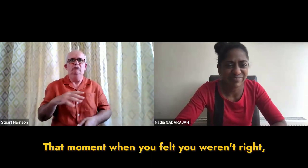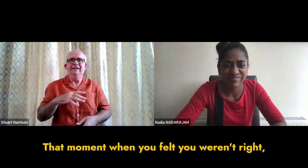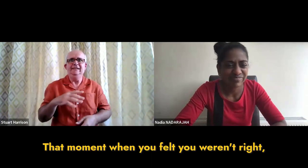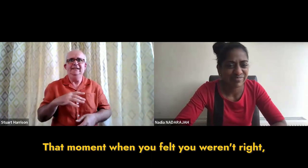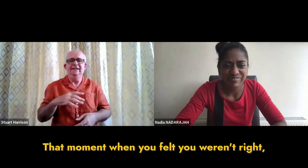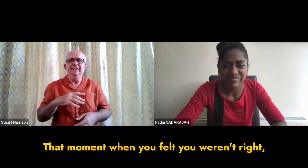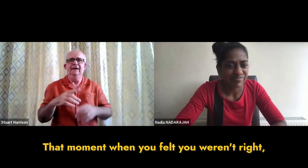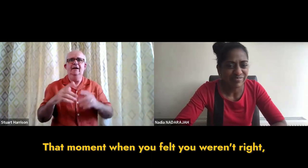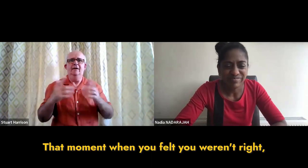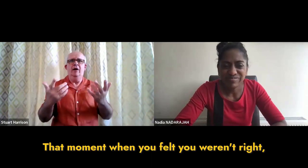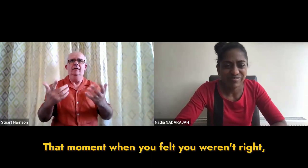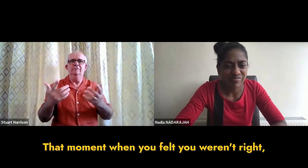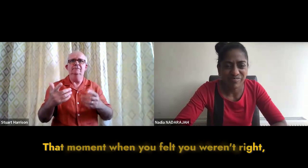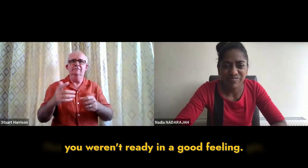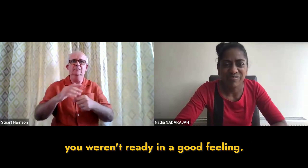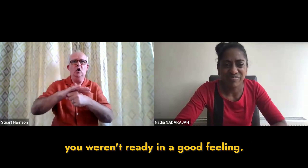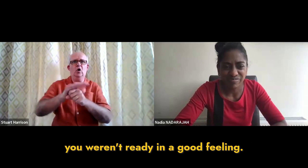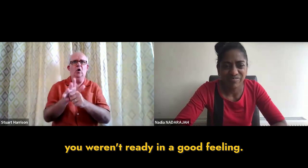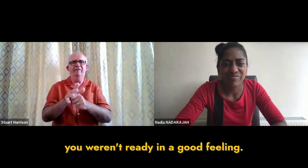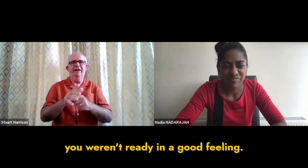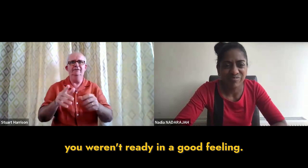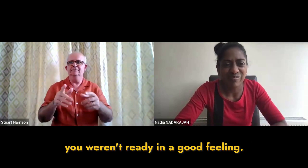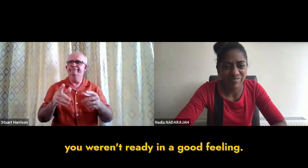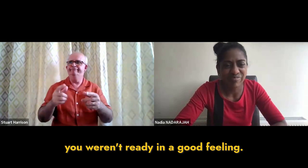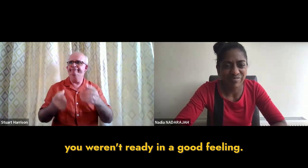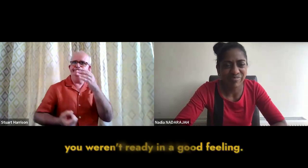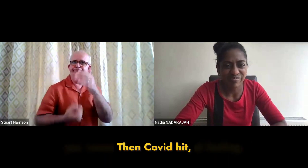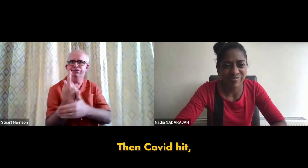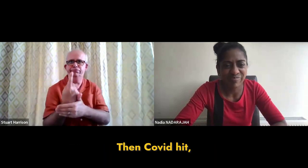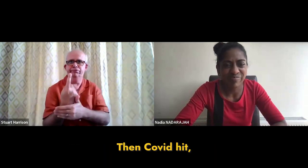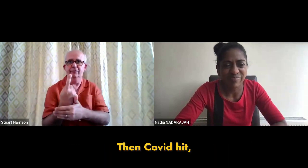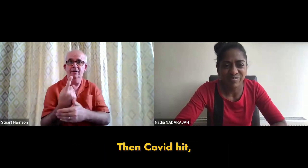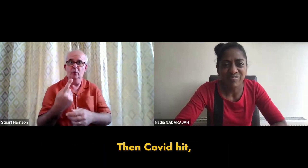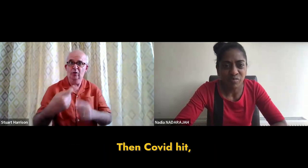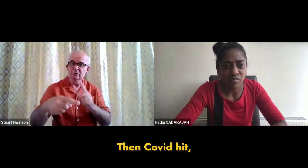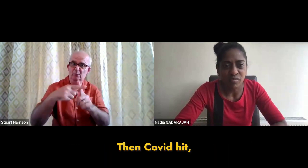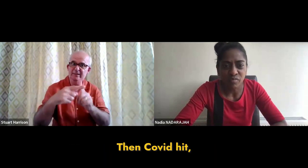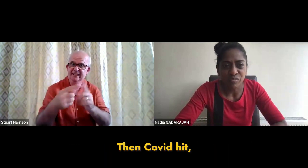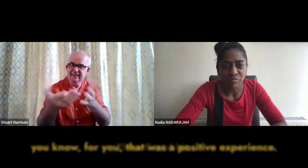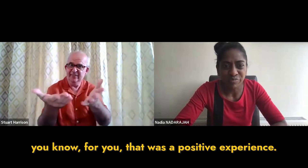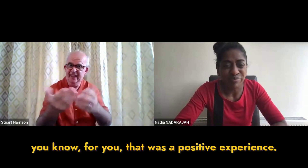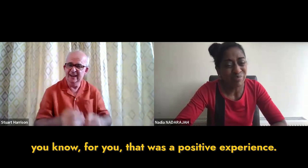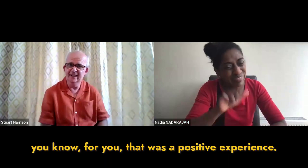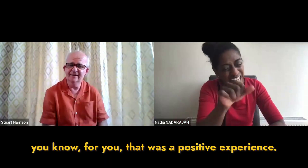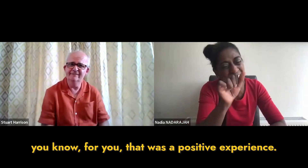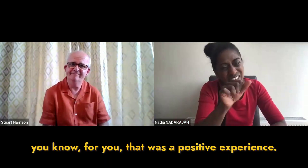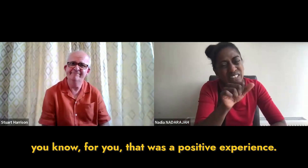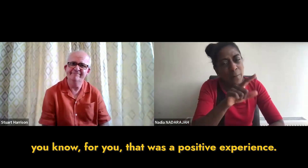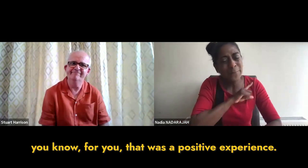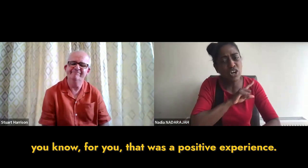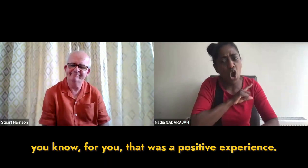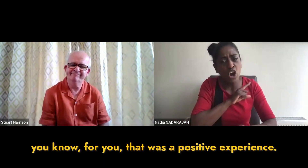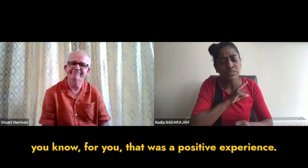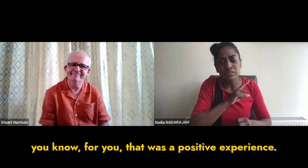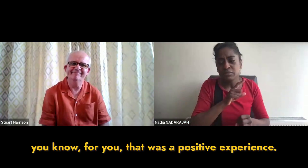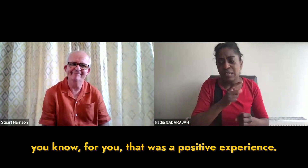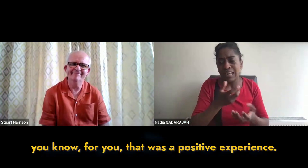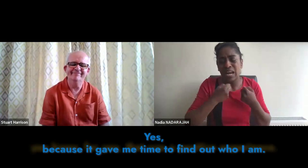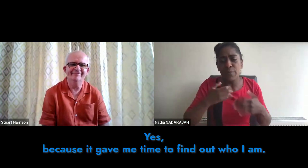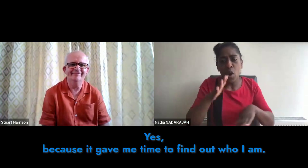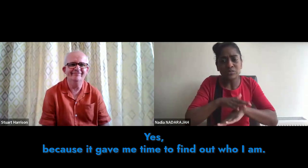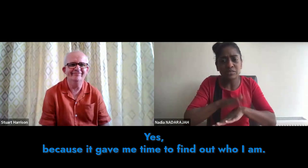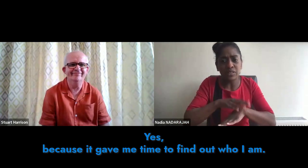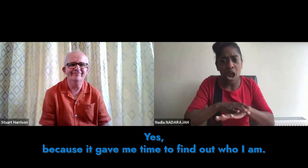That moment when you felt you weren't right, you weren't ready, that in a gut feeling, then COVID hit. You know, for you, that was a positive